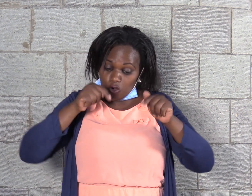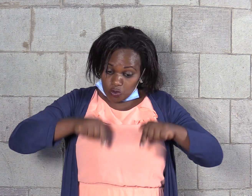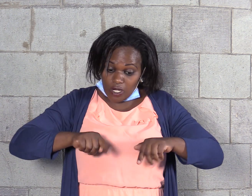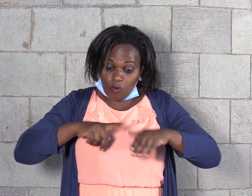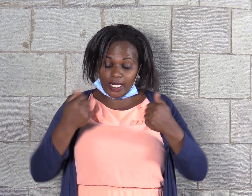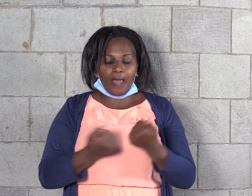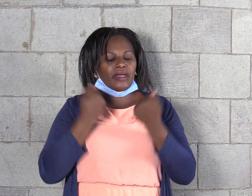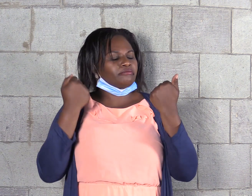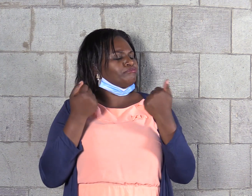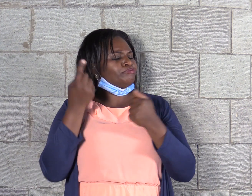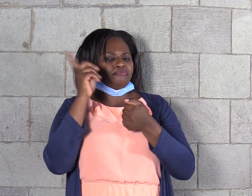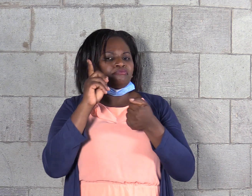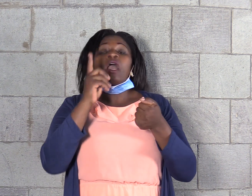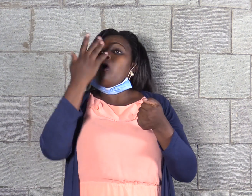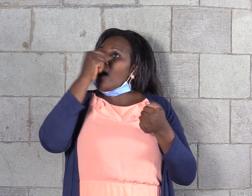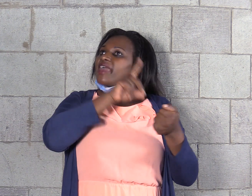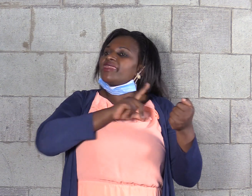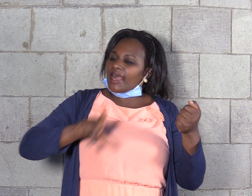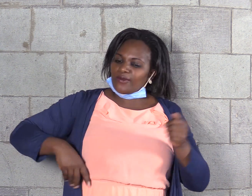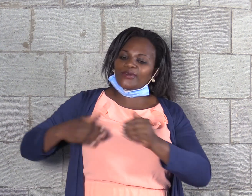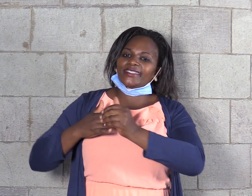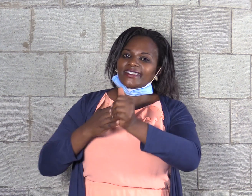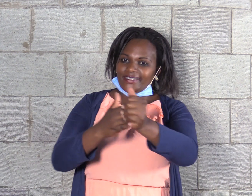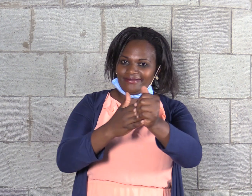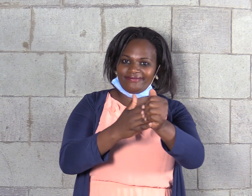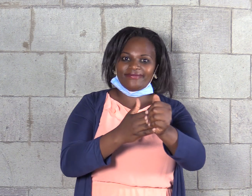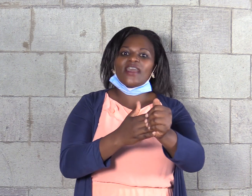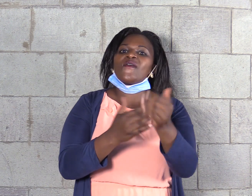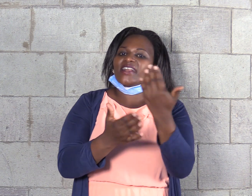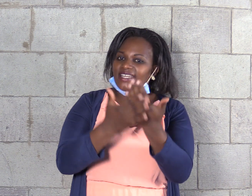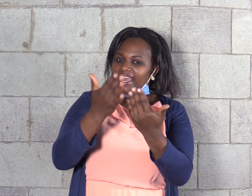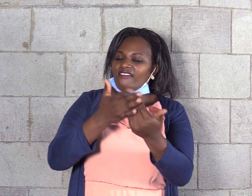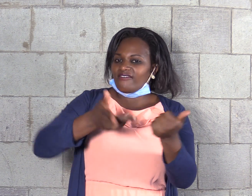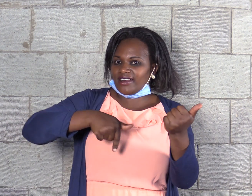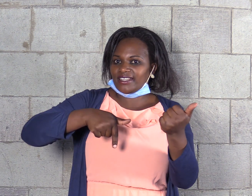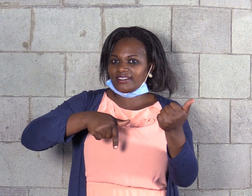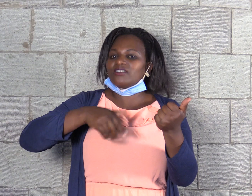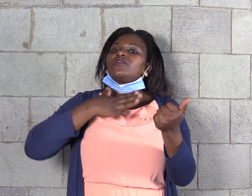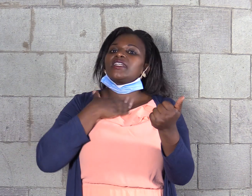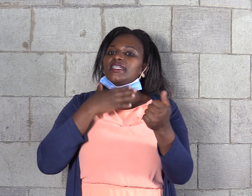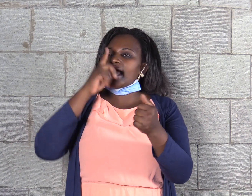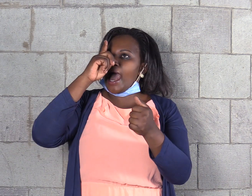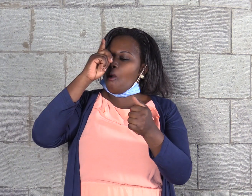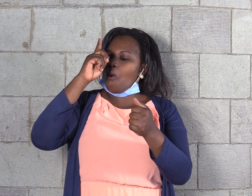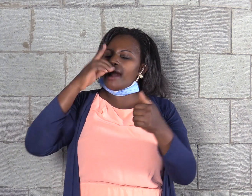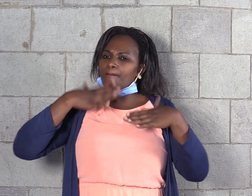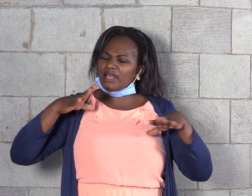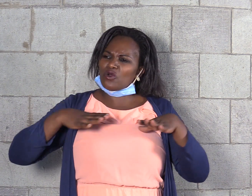or tomorrow, because He will guide us and He will take care of us. And we need someone who is above